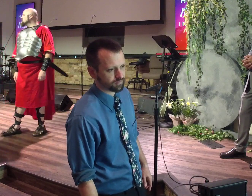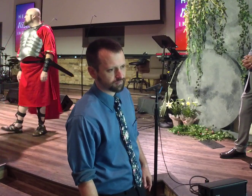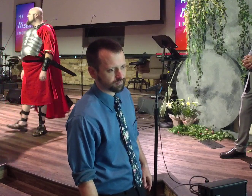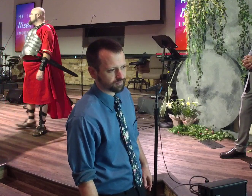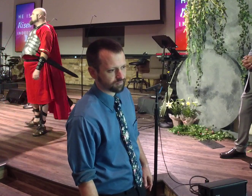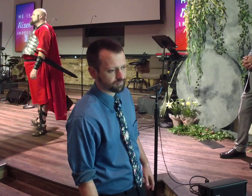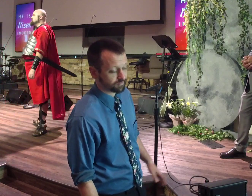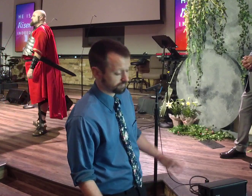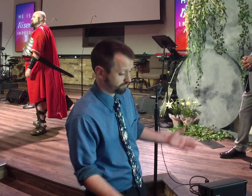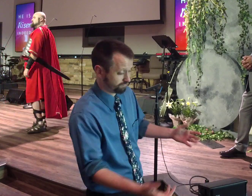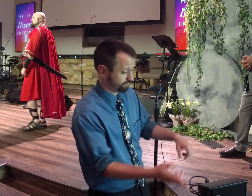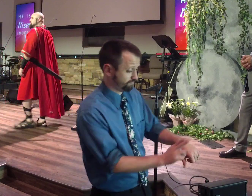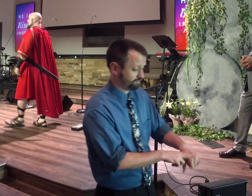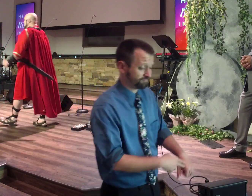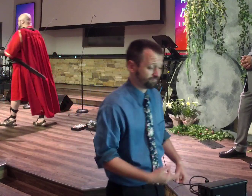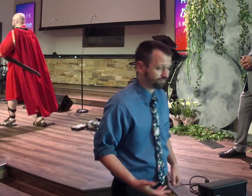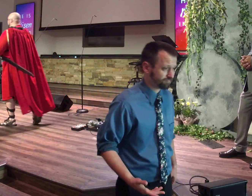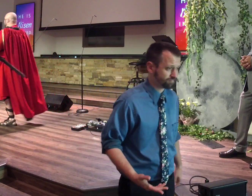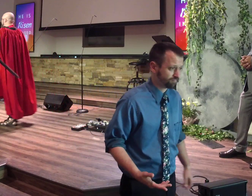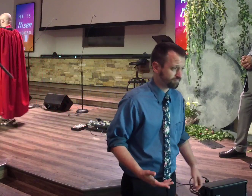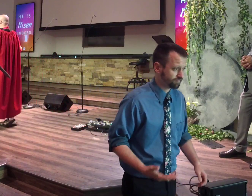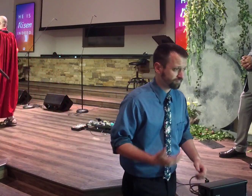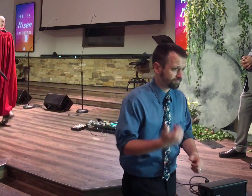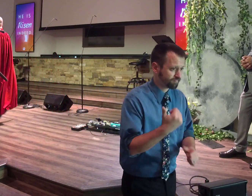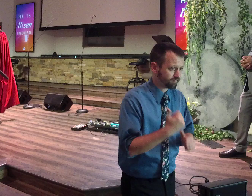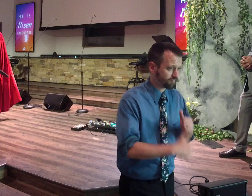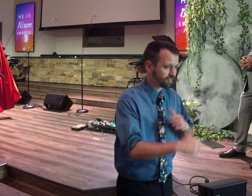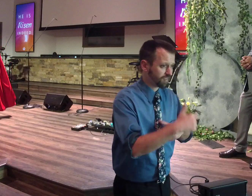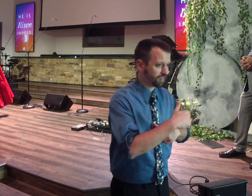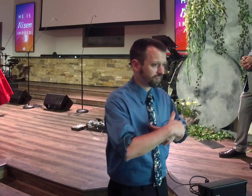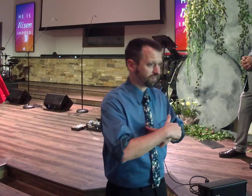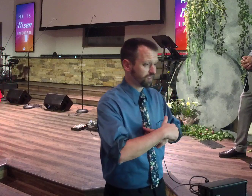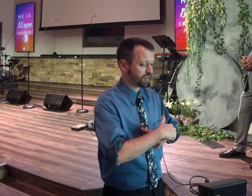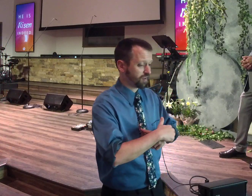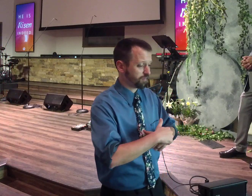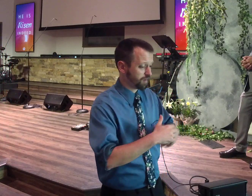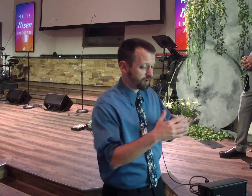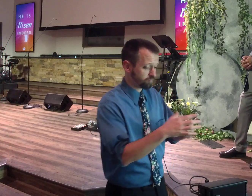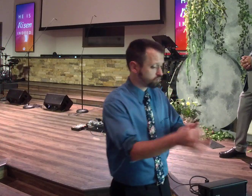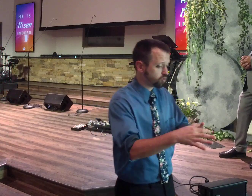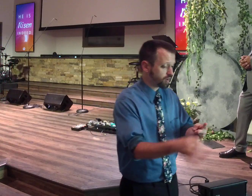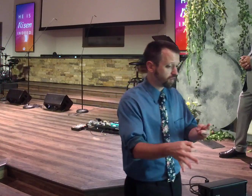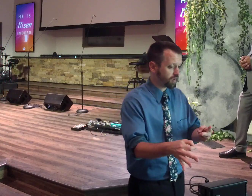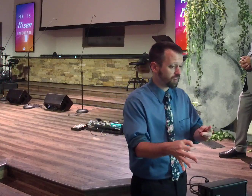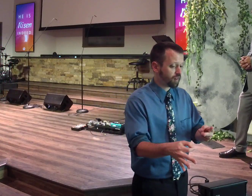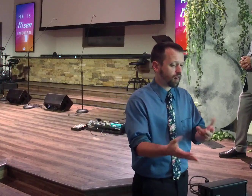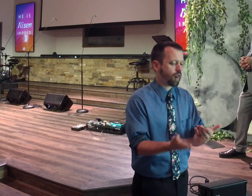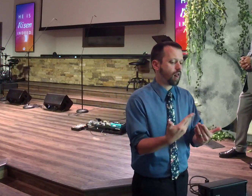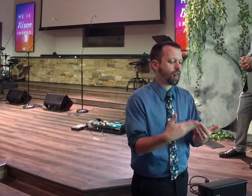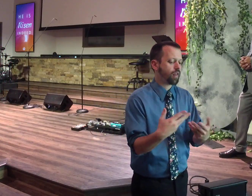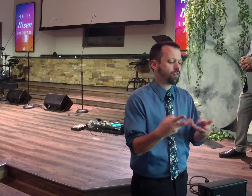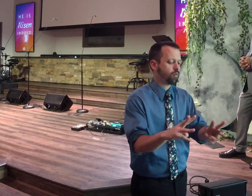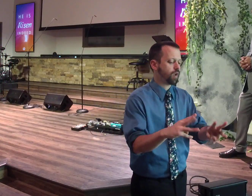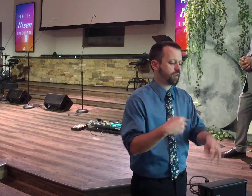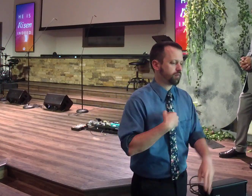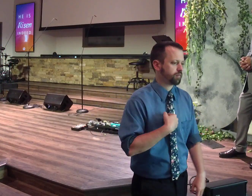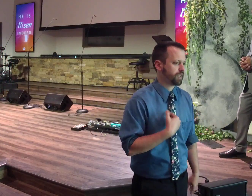How could I argue with it? Every time I came to the fork in the road, I took the path of least